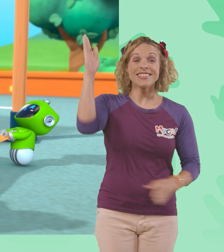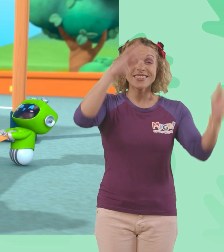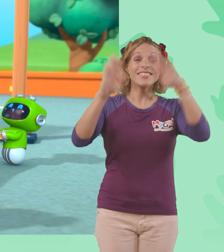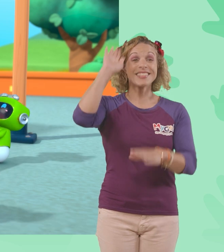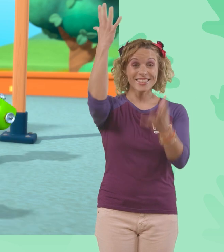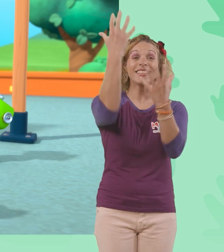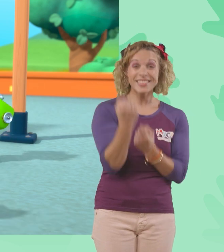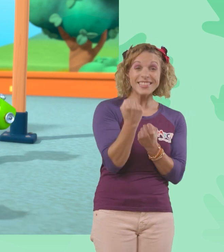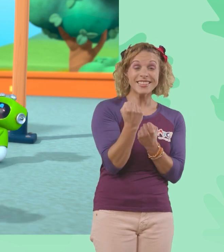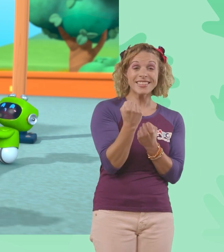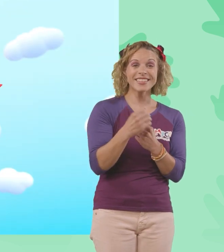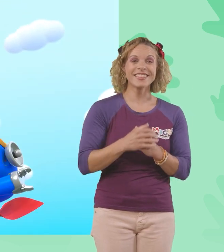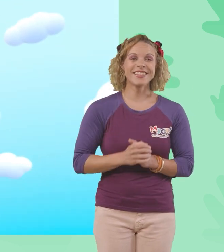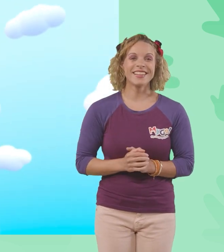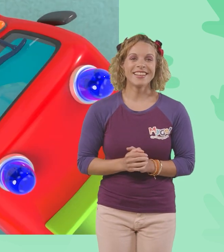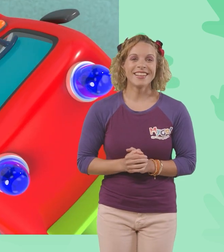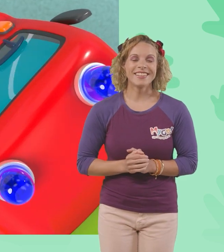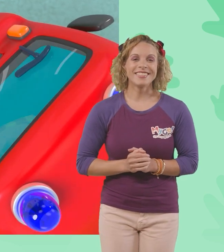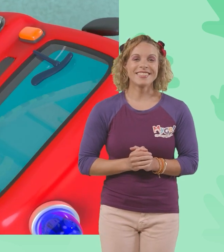Don't worry, we'll catch you!